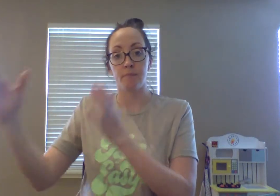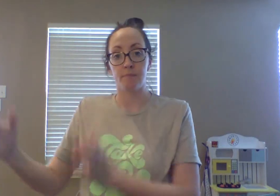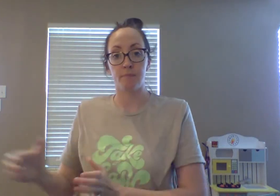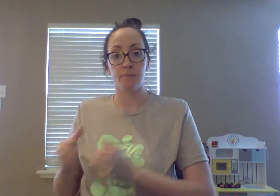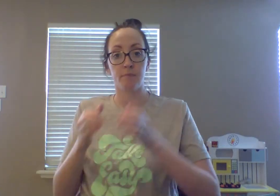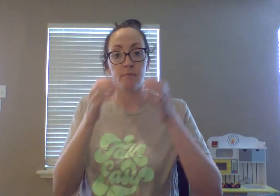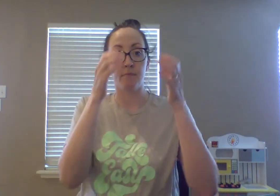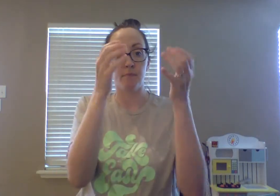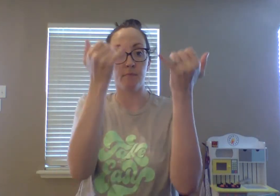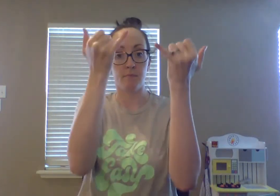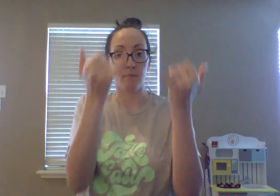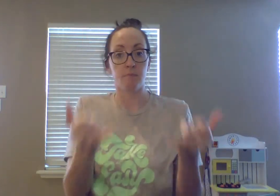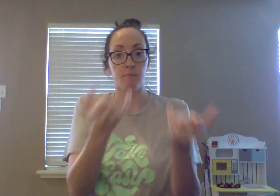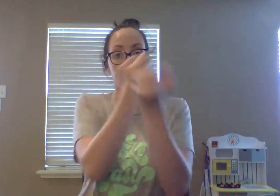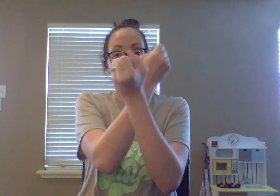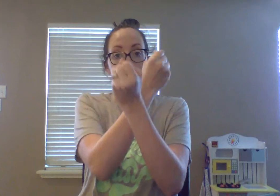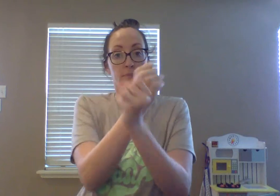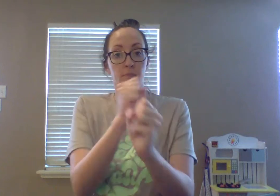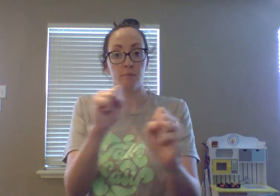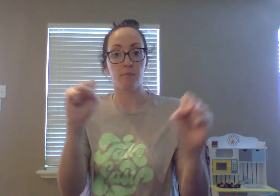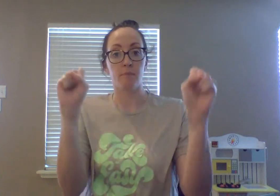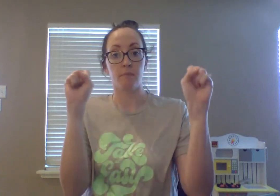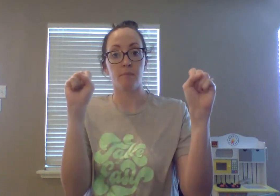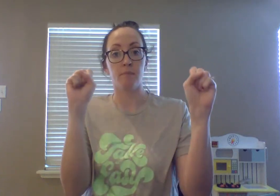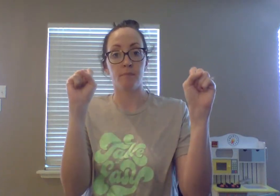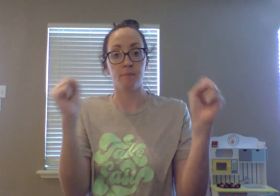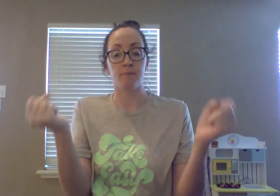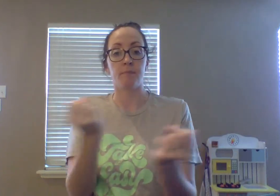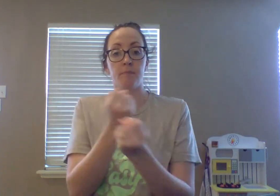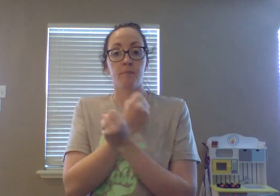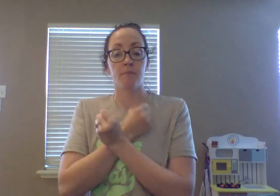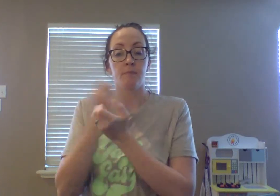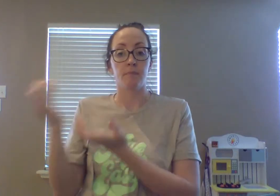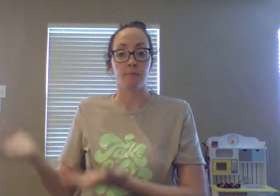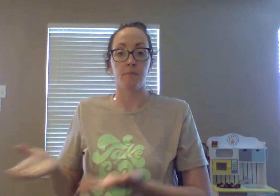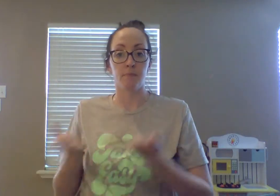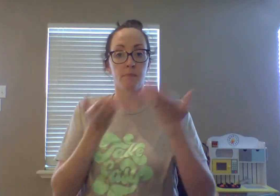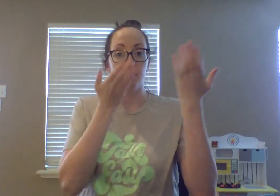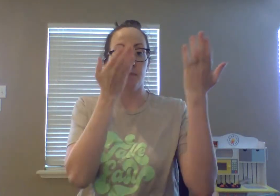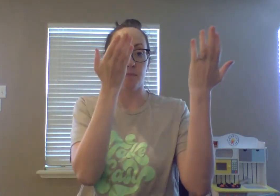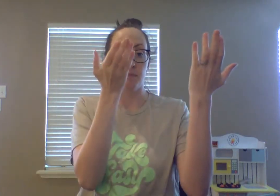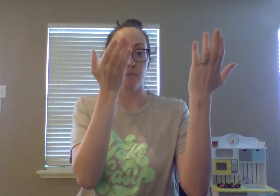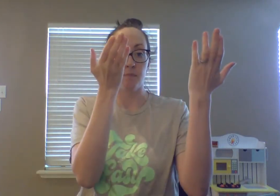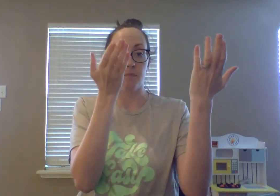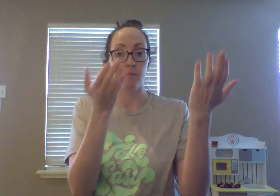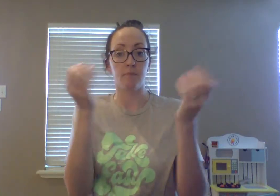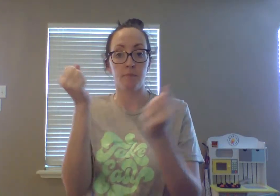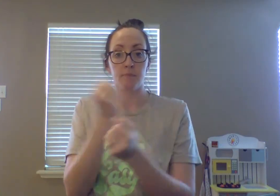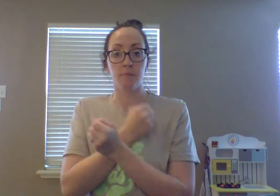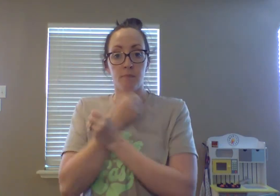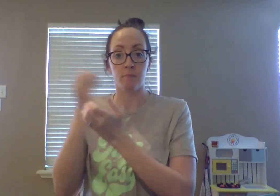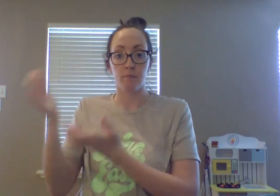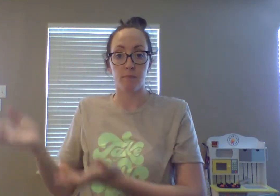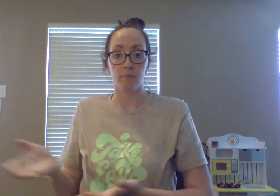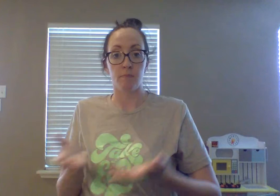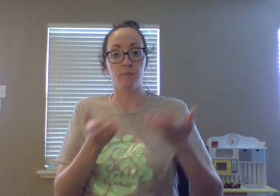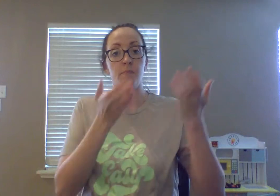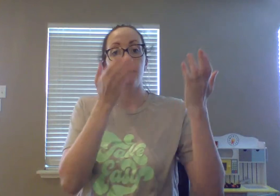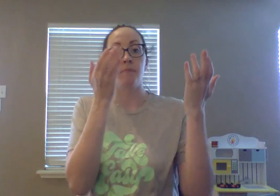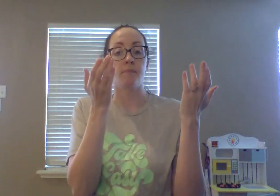waters lifted me, now safe am I. Love lifted even me, love lifted